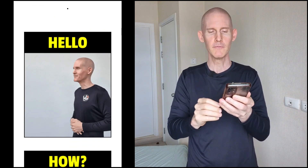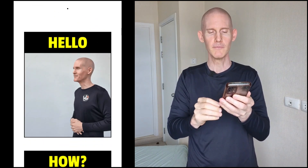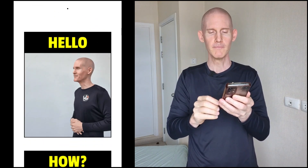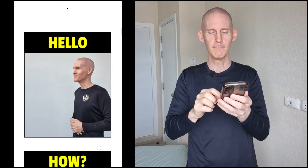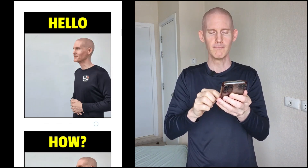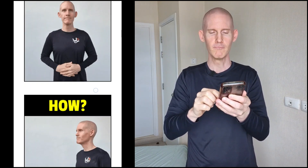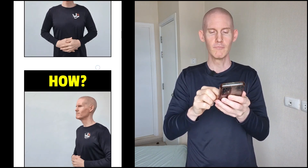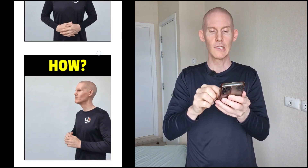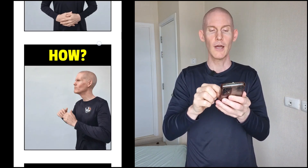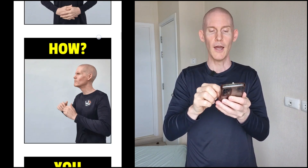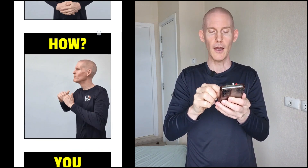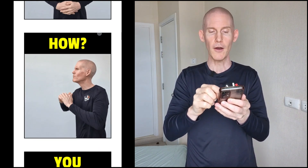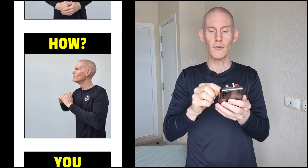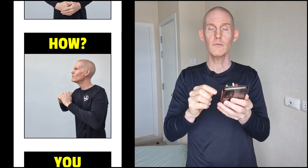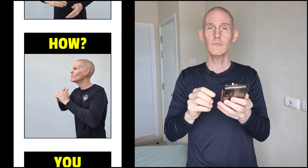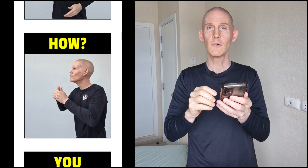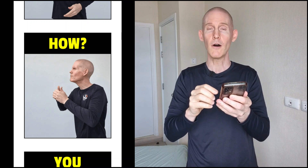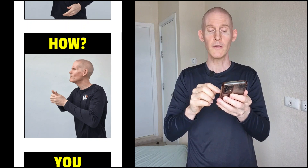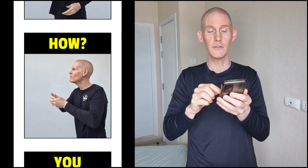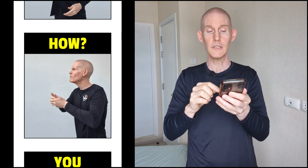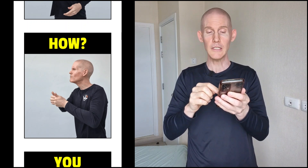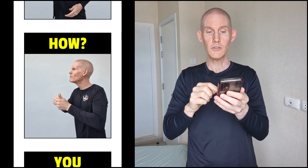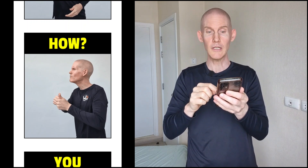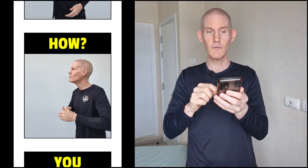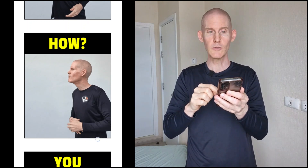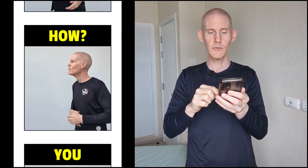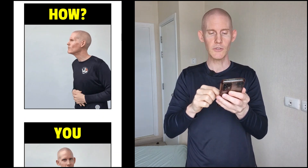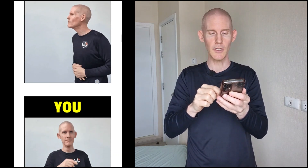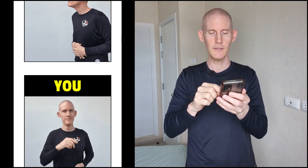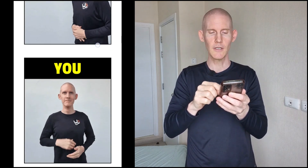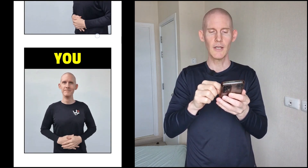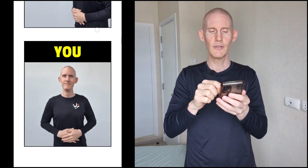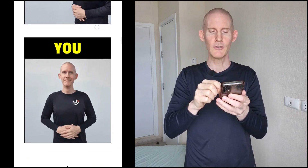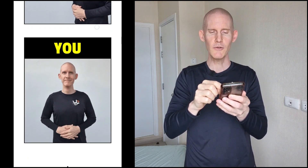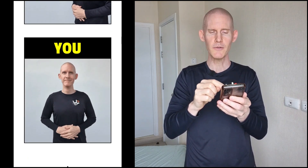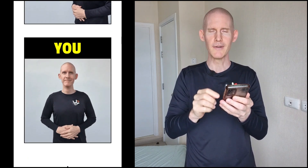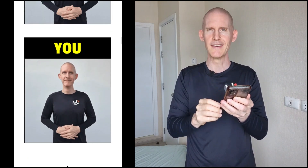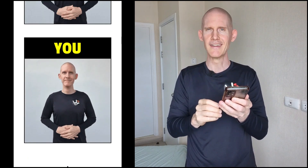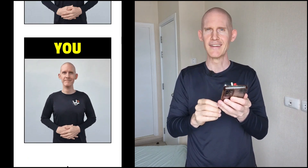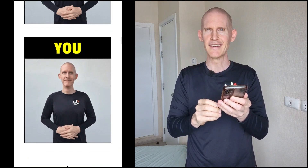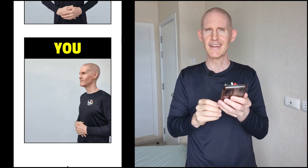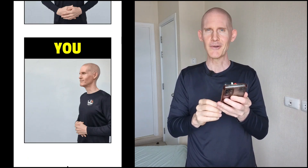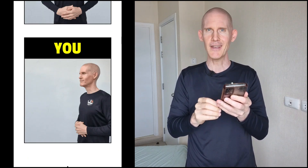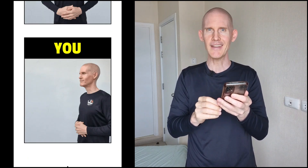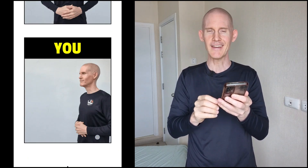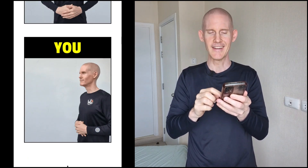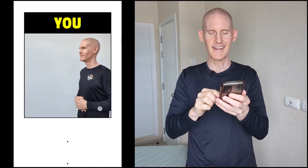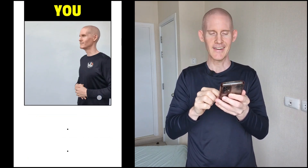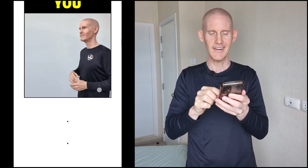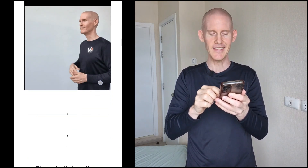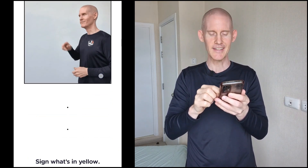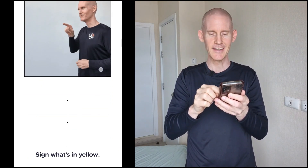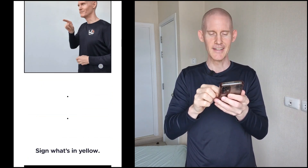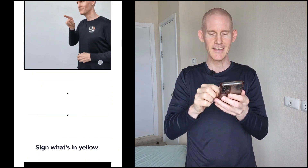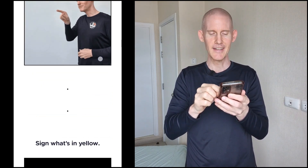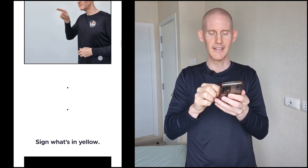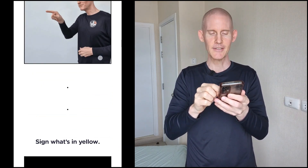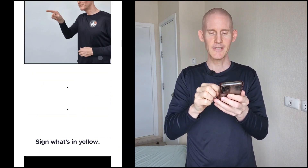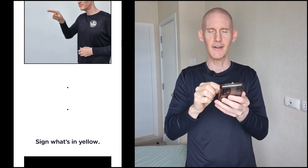hello, how, all these, each individual signs, you. Okay, all